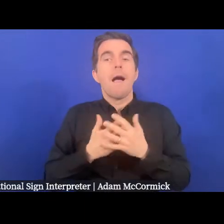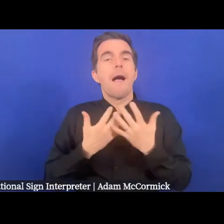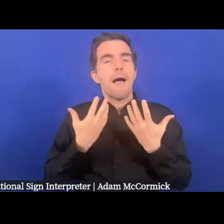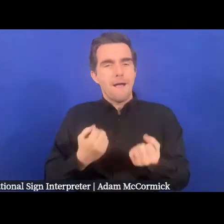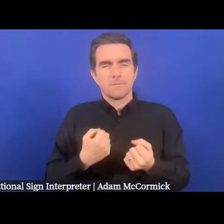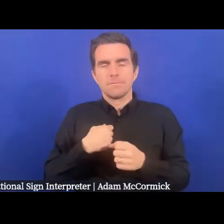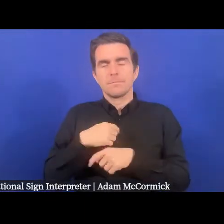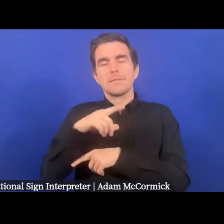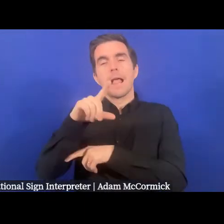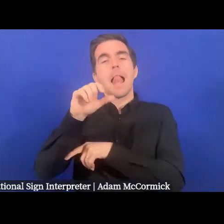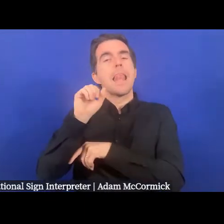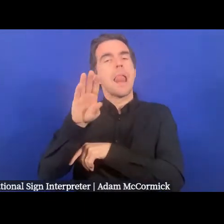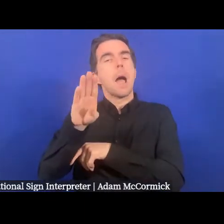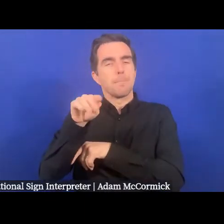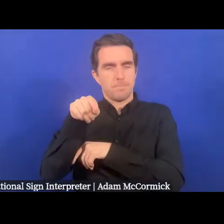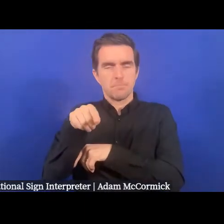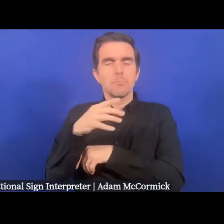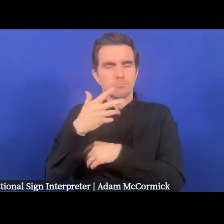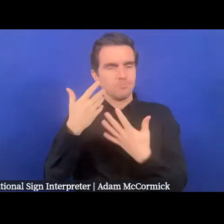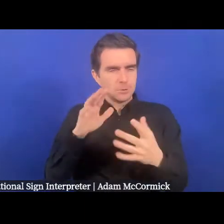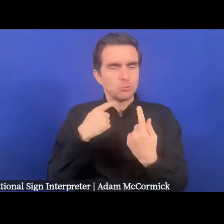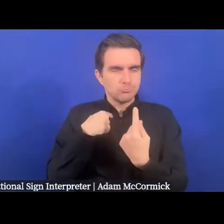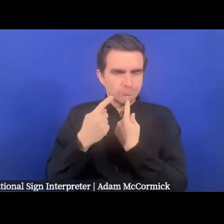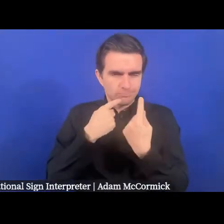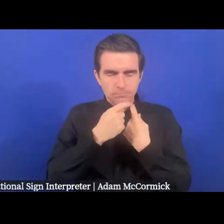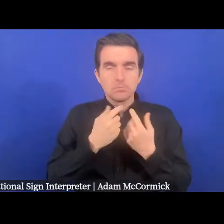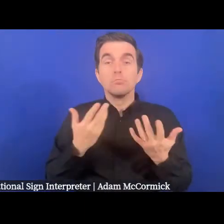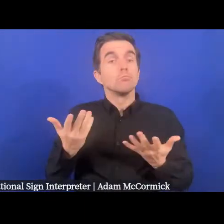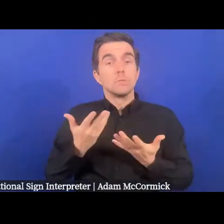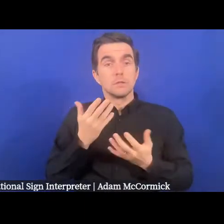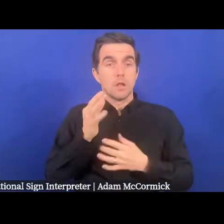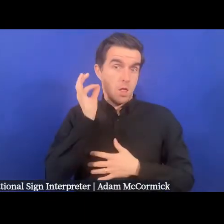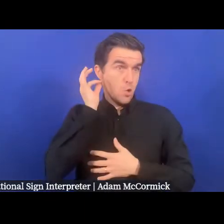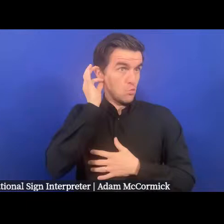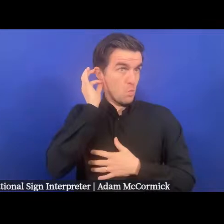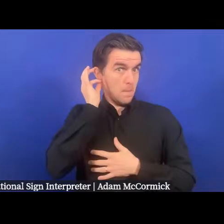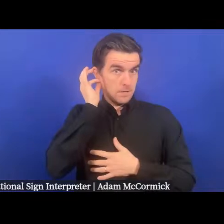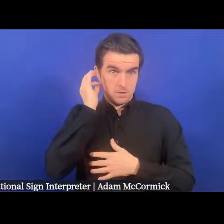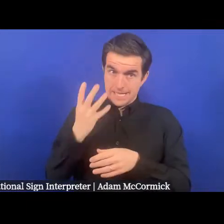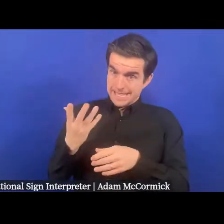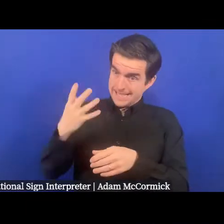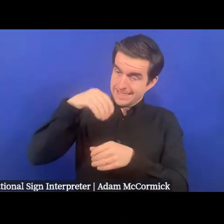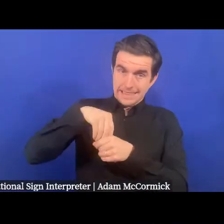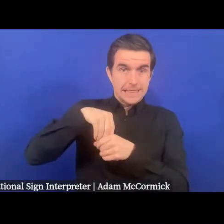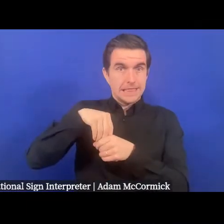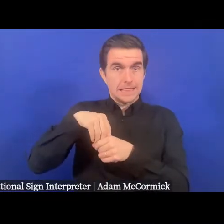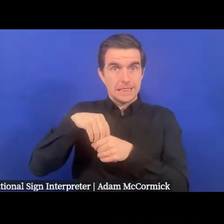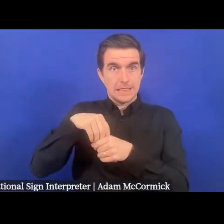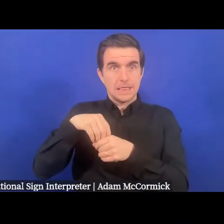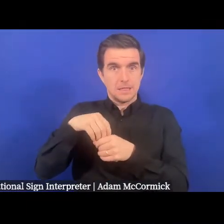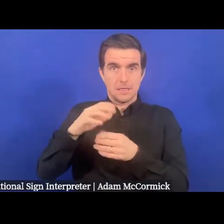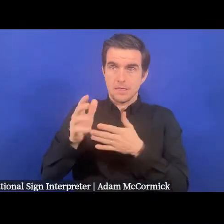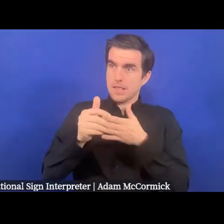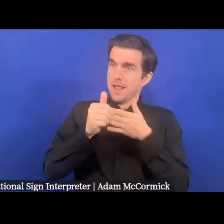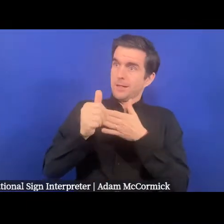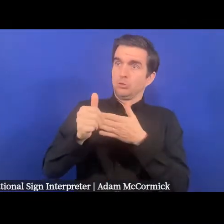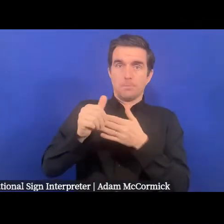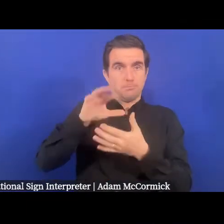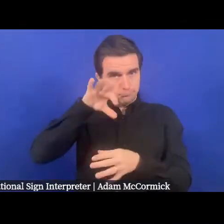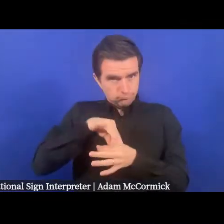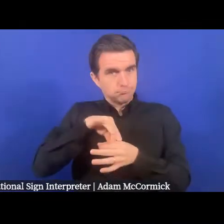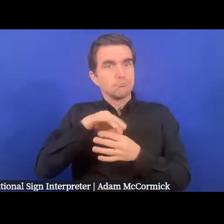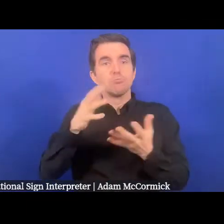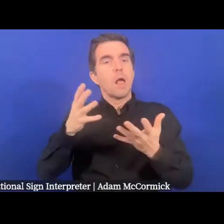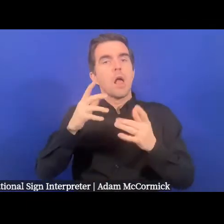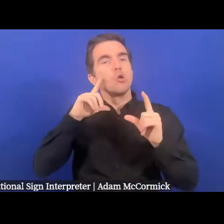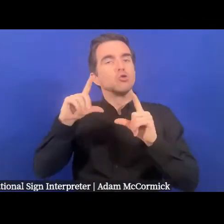Africa Leadership in Africa Committee. So it's the Women in Tourism Leadership Africa Committee. And what we